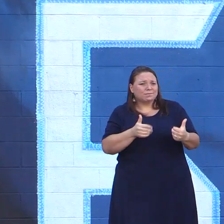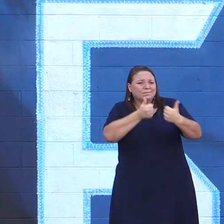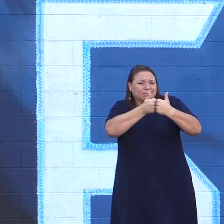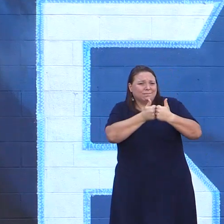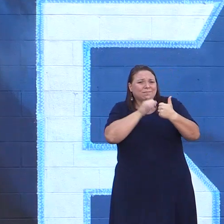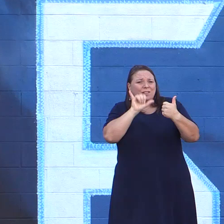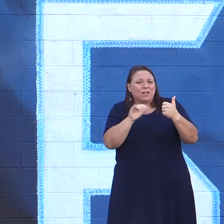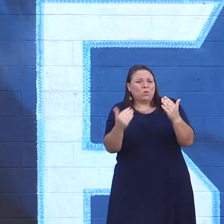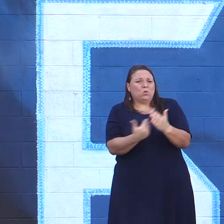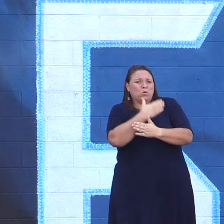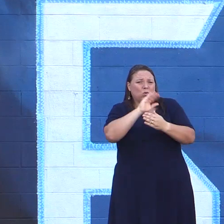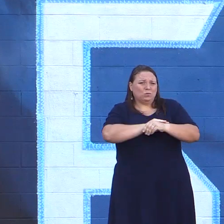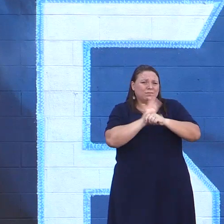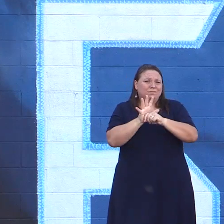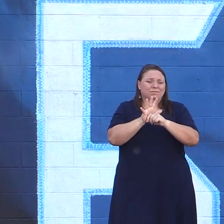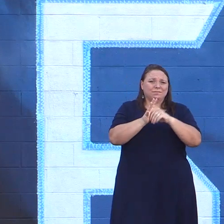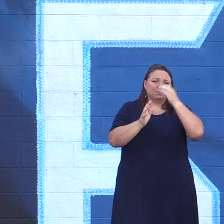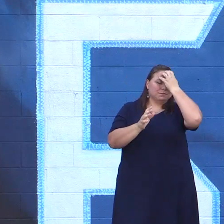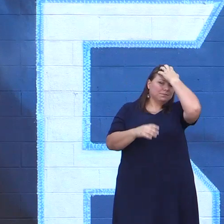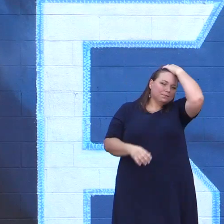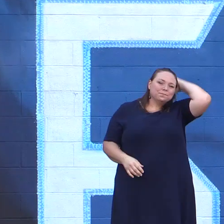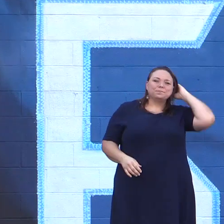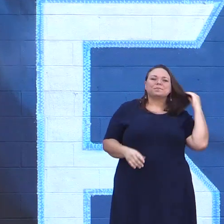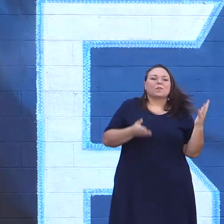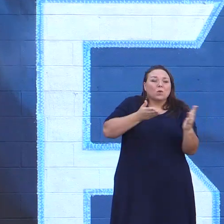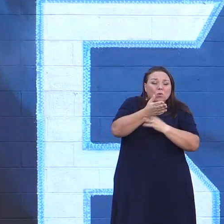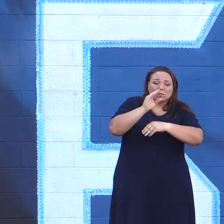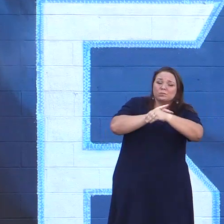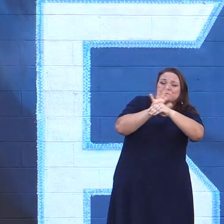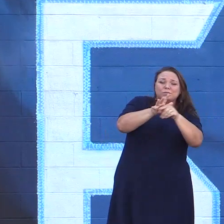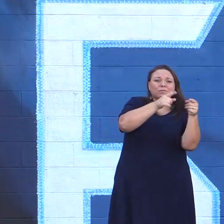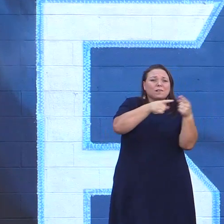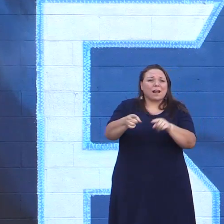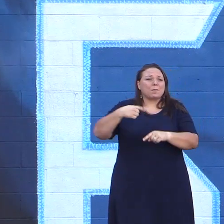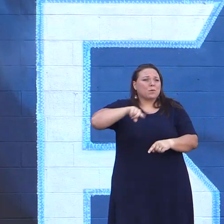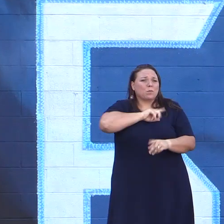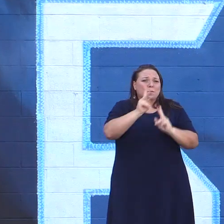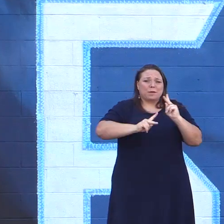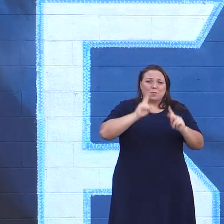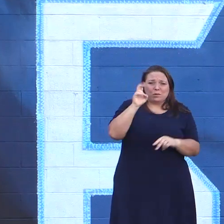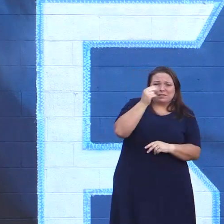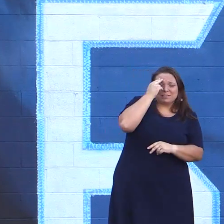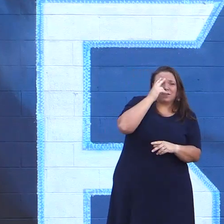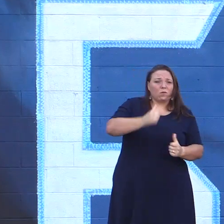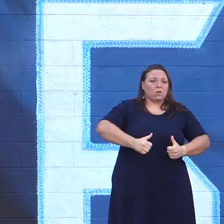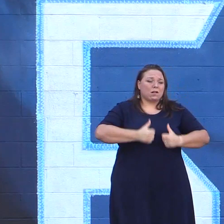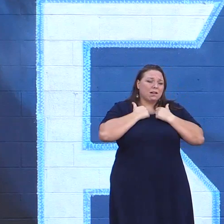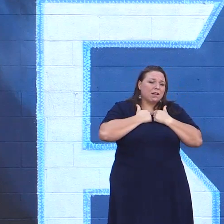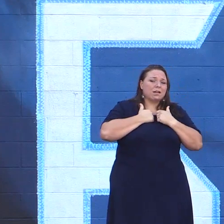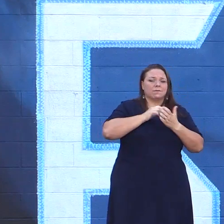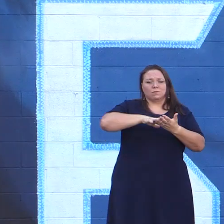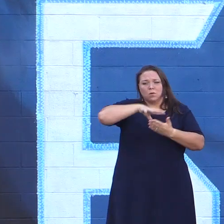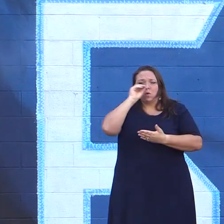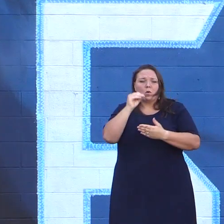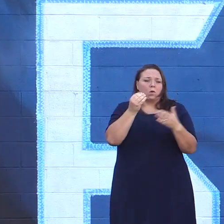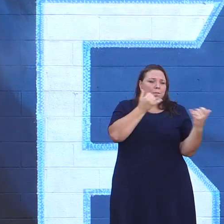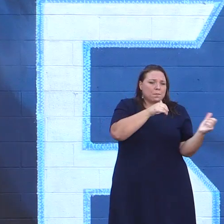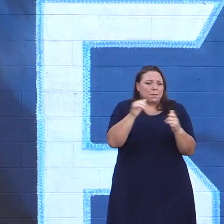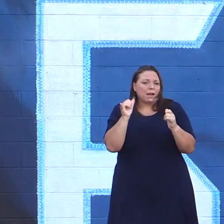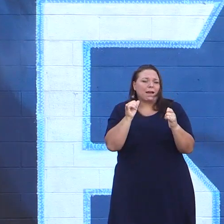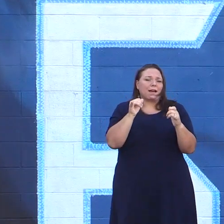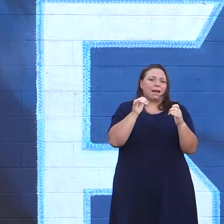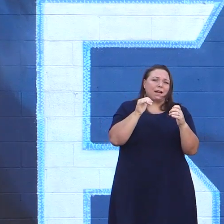new disease effectively. Throughout the pandemic, Nashvillians have learned to live, work, and play in ways that